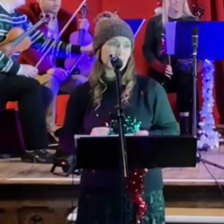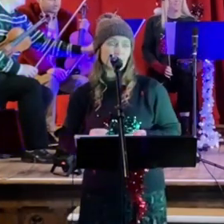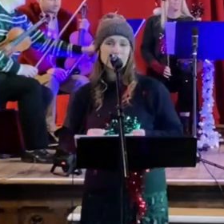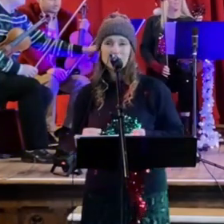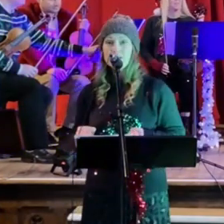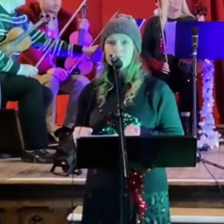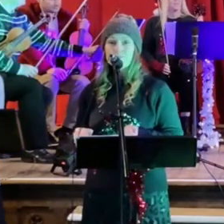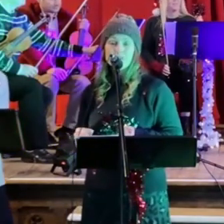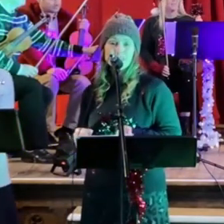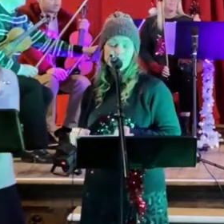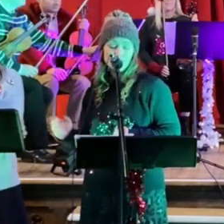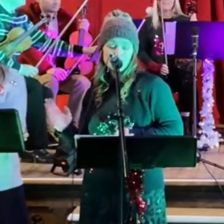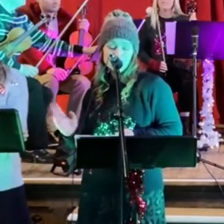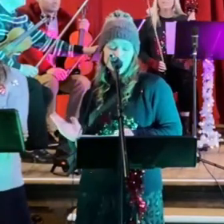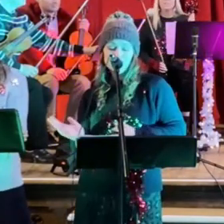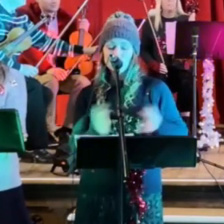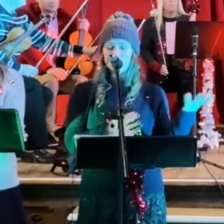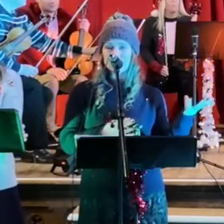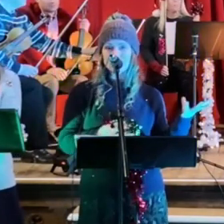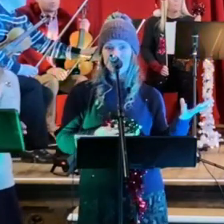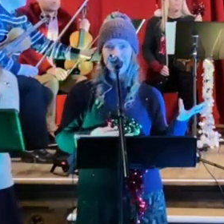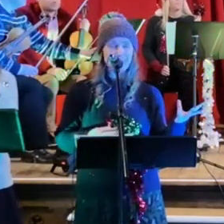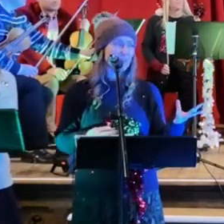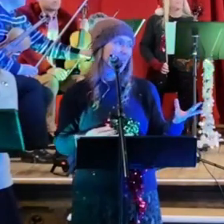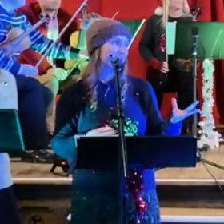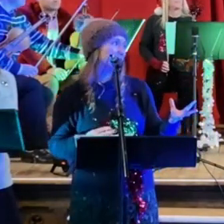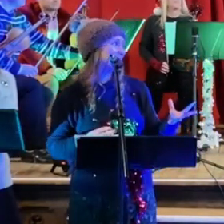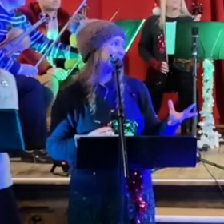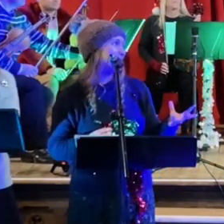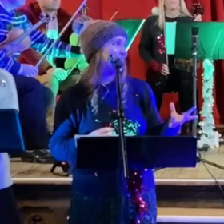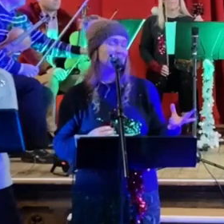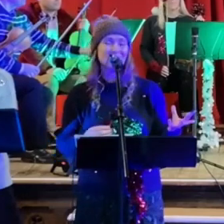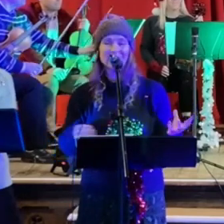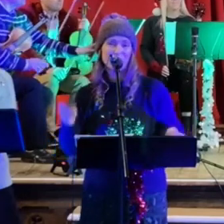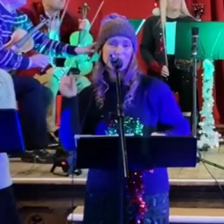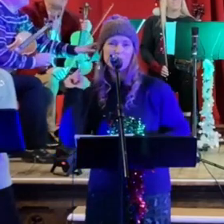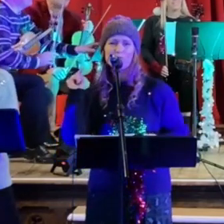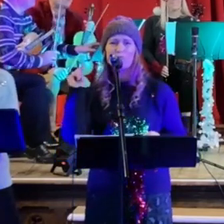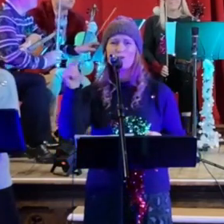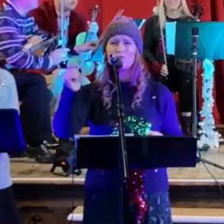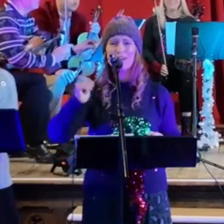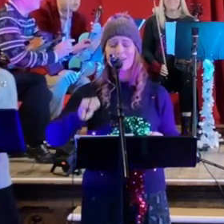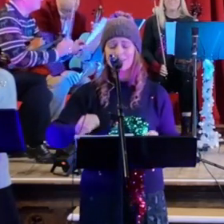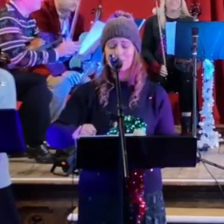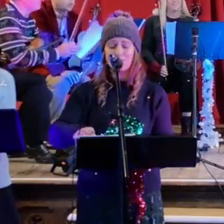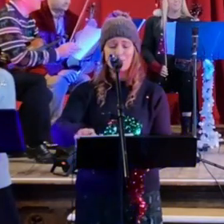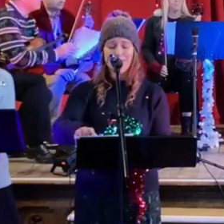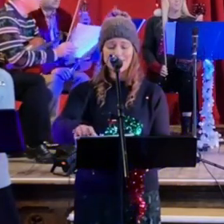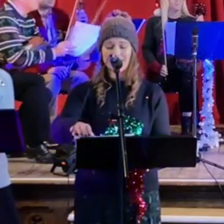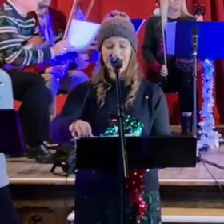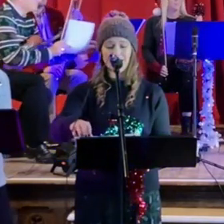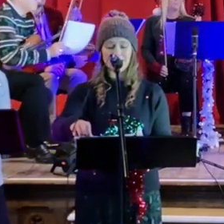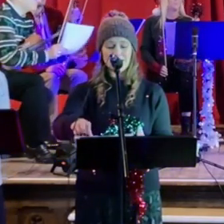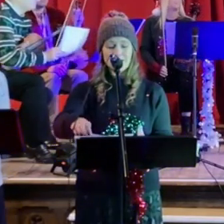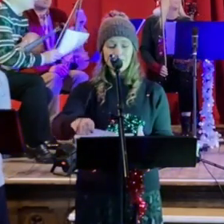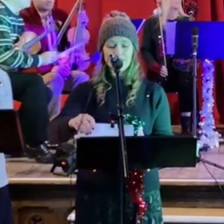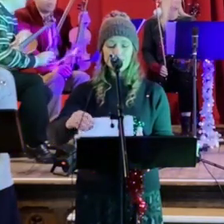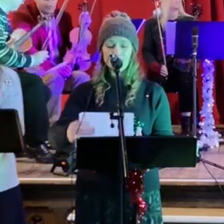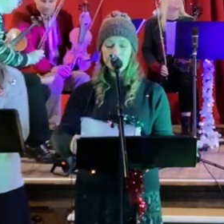songs. Mrs. Woods has been roped into playing the piano for this one, but she has got the grooviest bass line. This song is